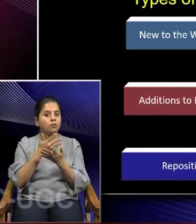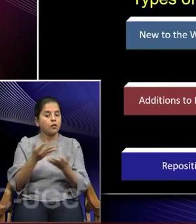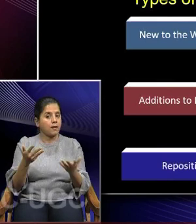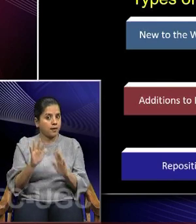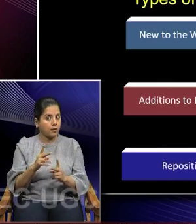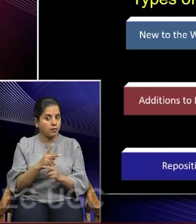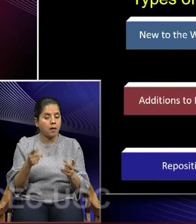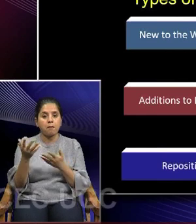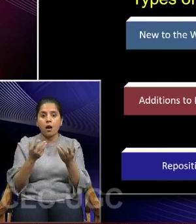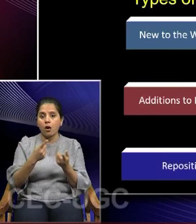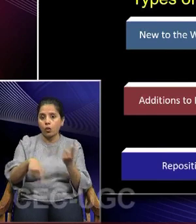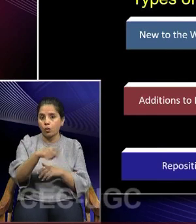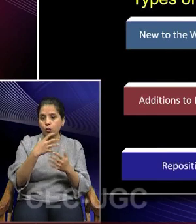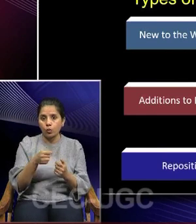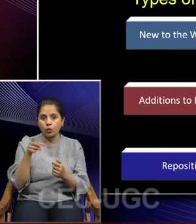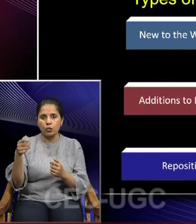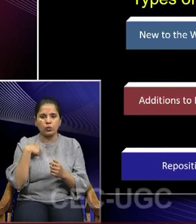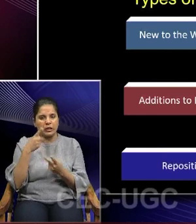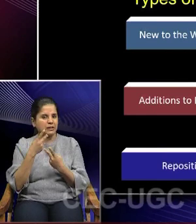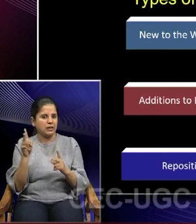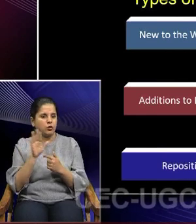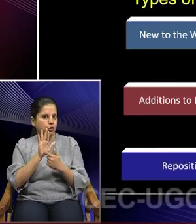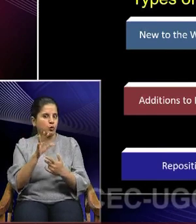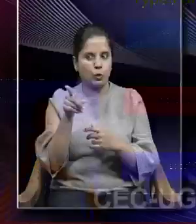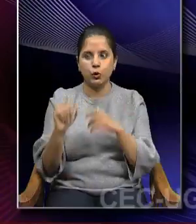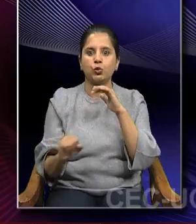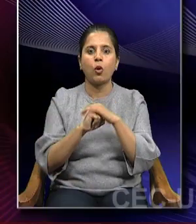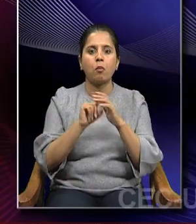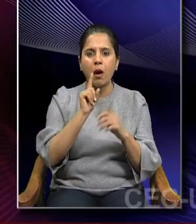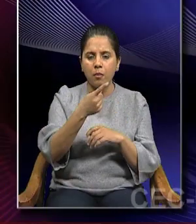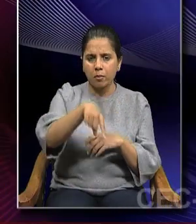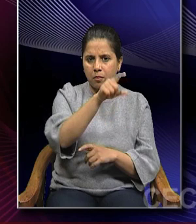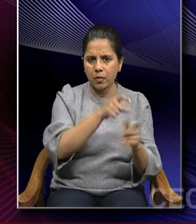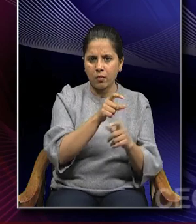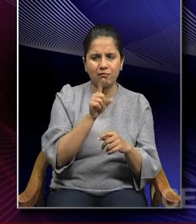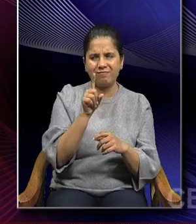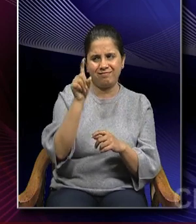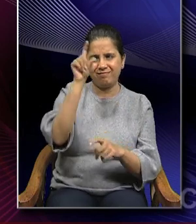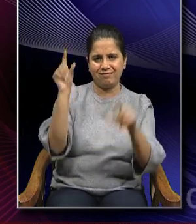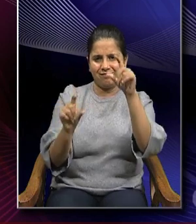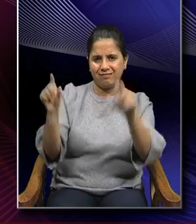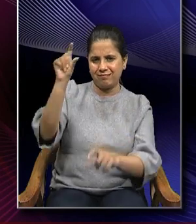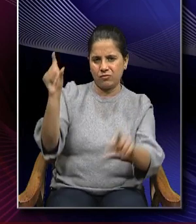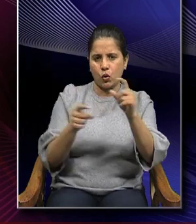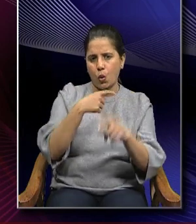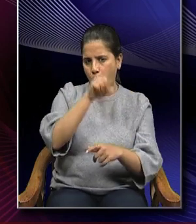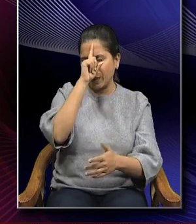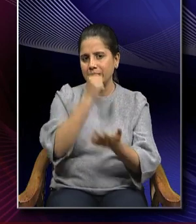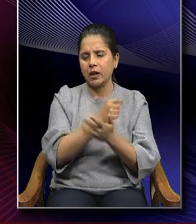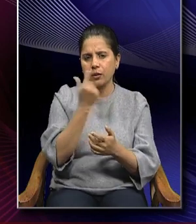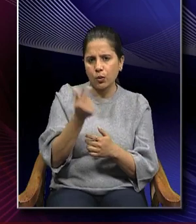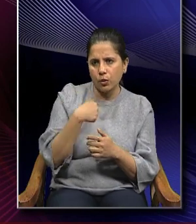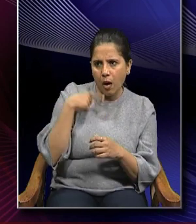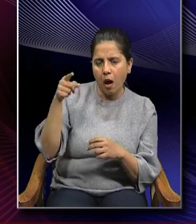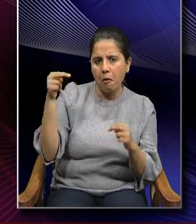where marketer wanted to position it in a different manner, but customers repositioned it according to their usage, according to